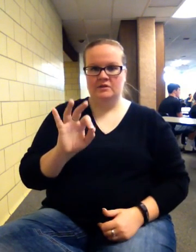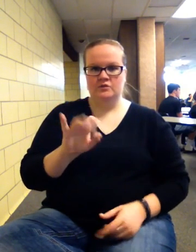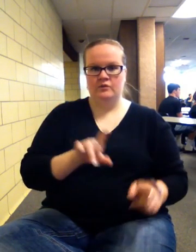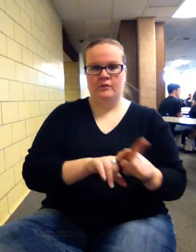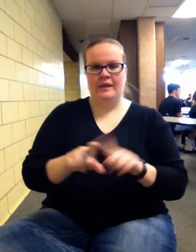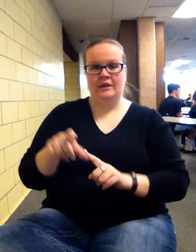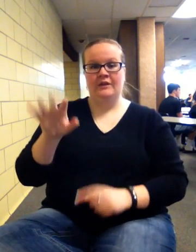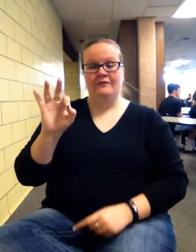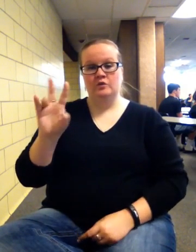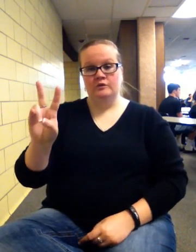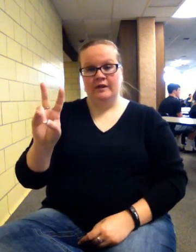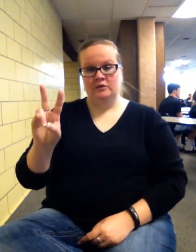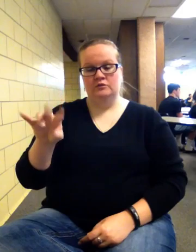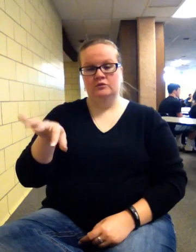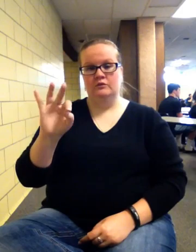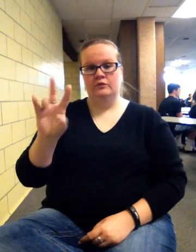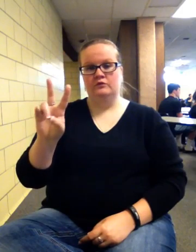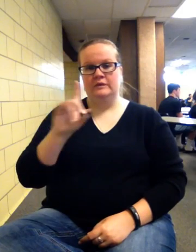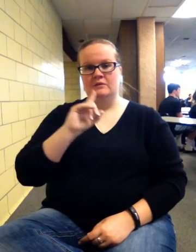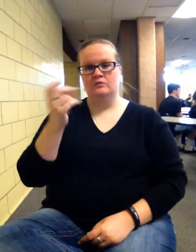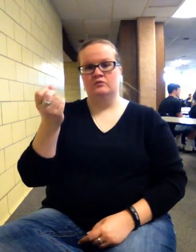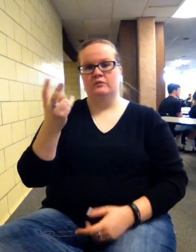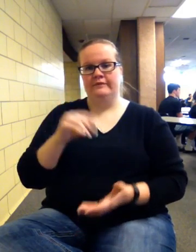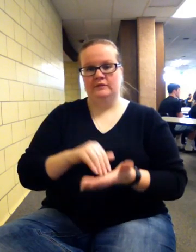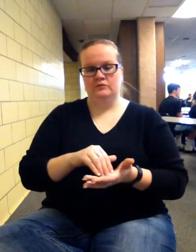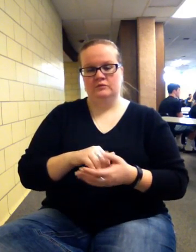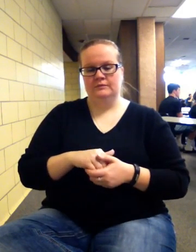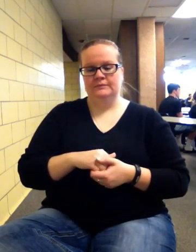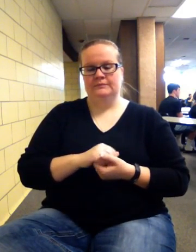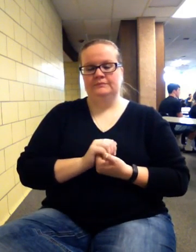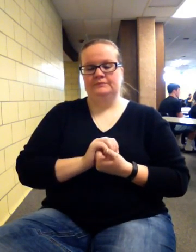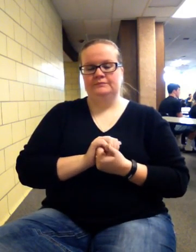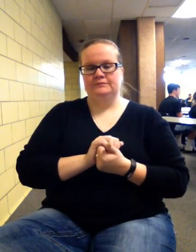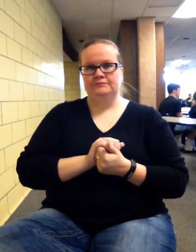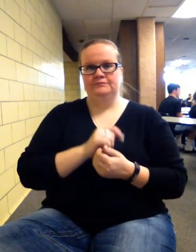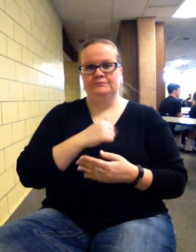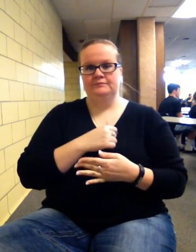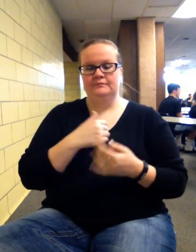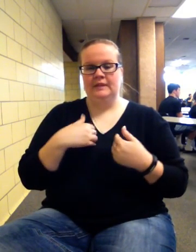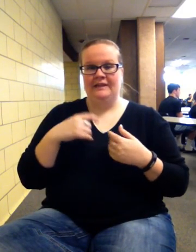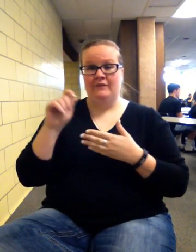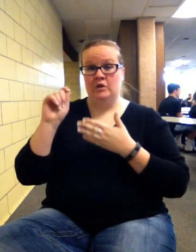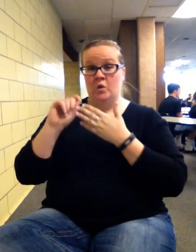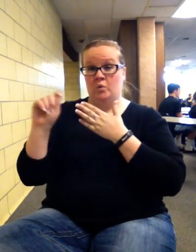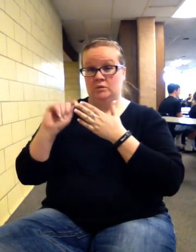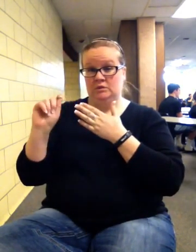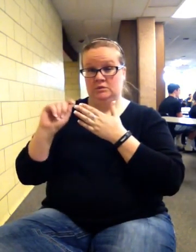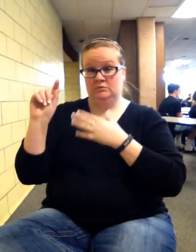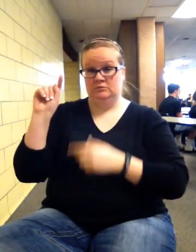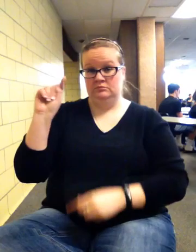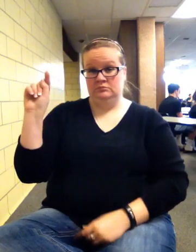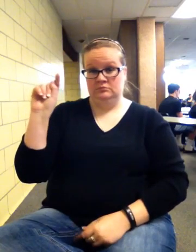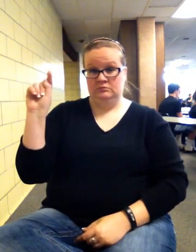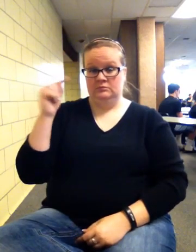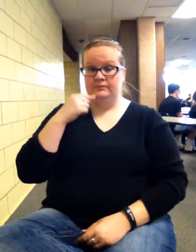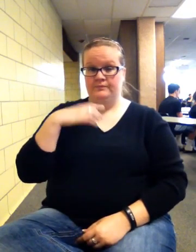value, so future value is $12,000. I make a little note up here that my payment will be